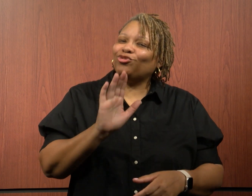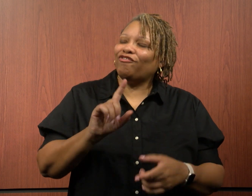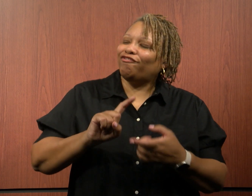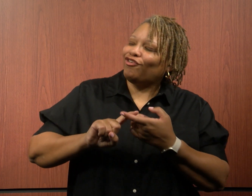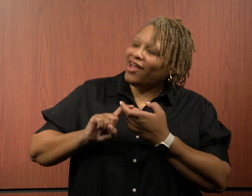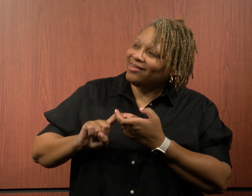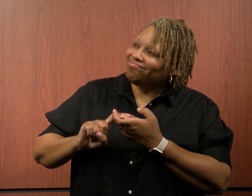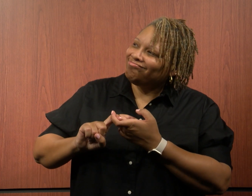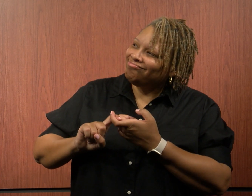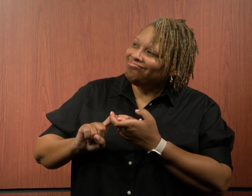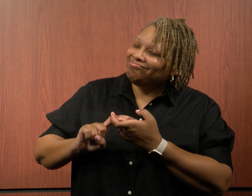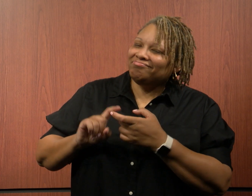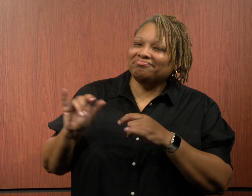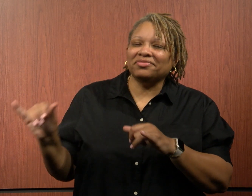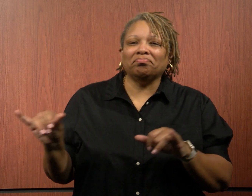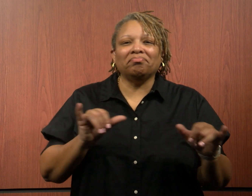who genuinely cares about you.